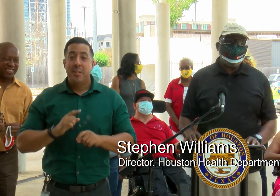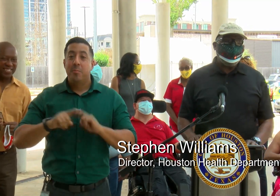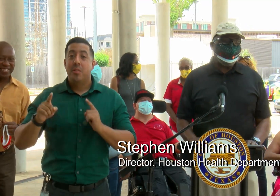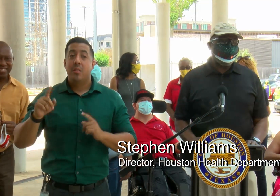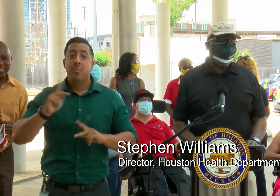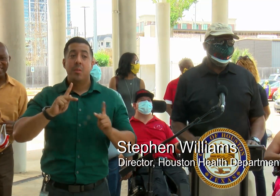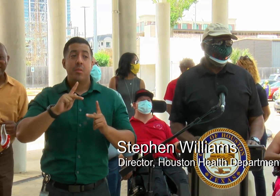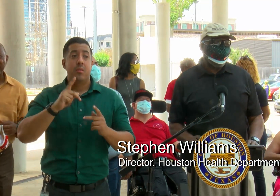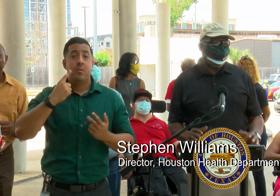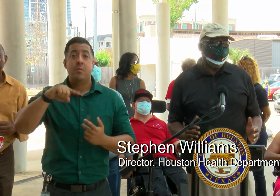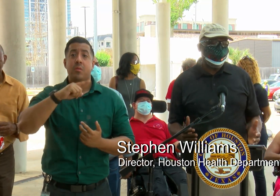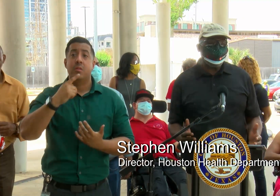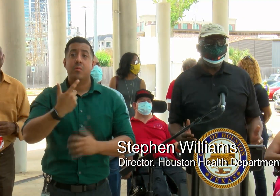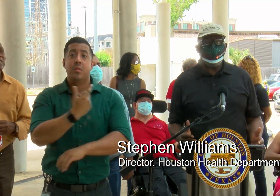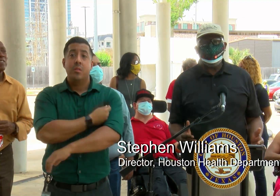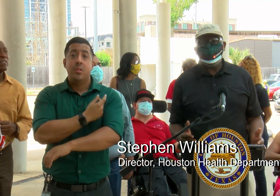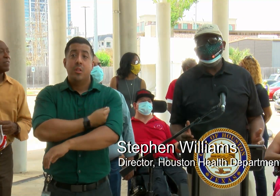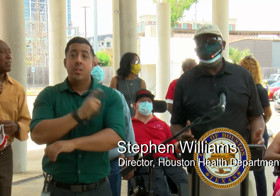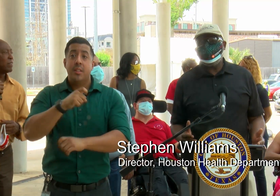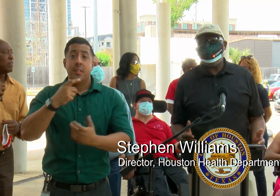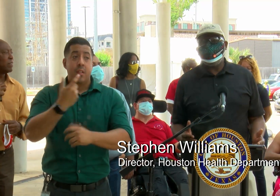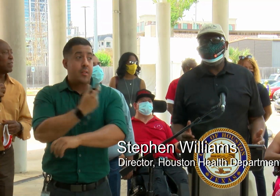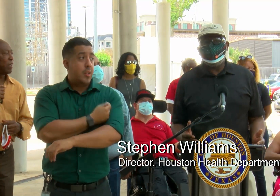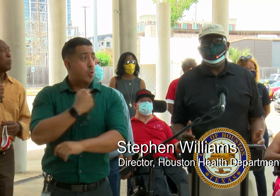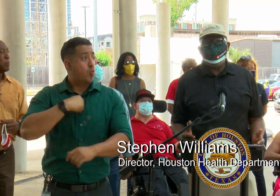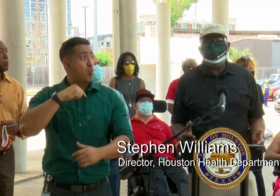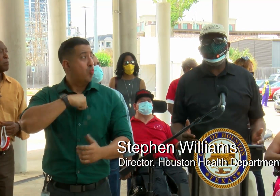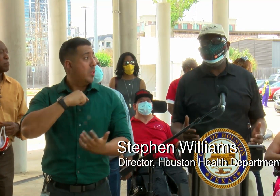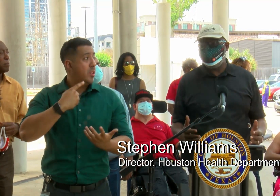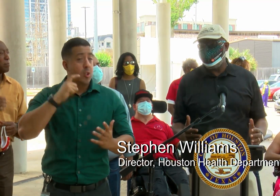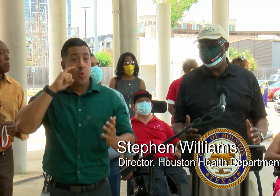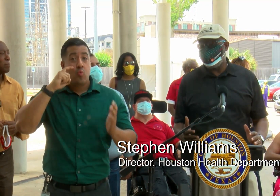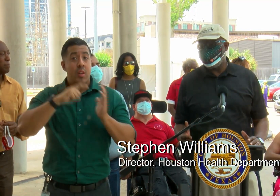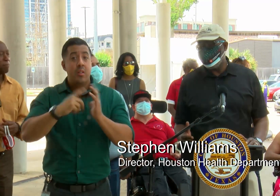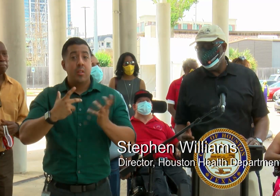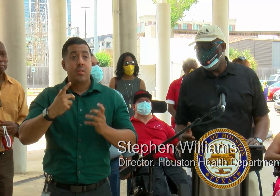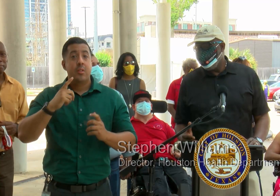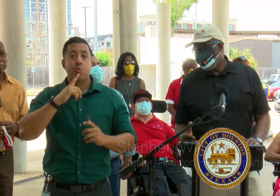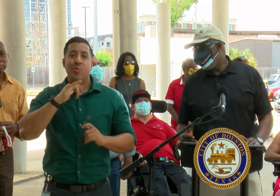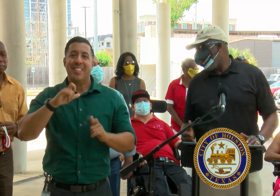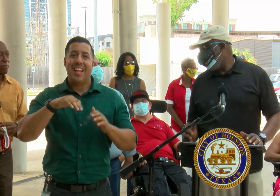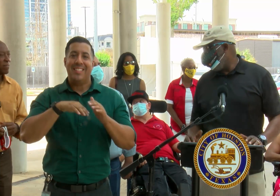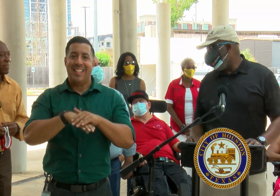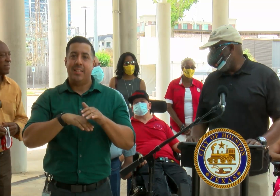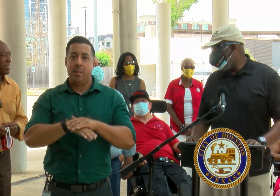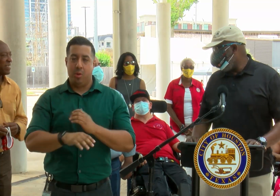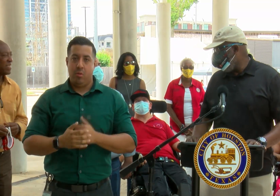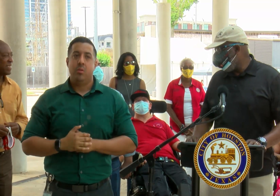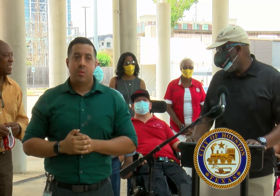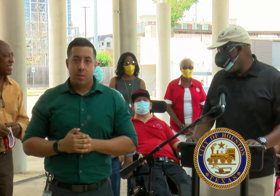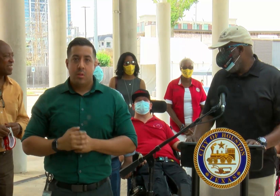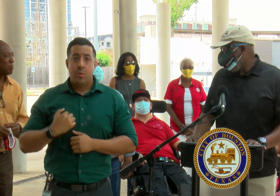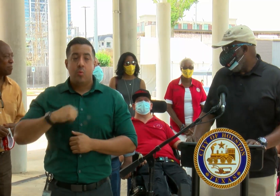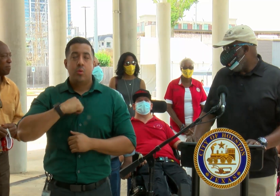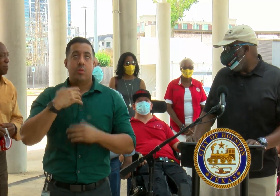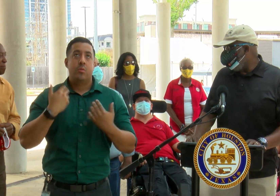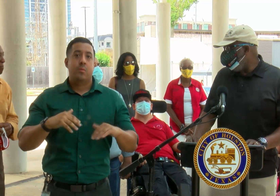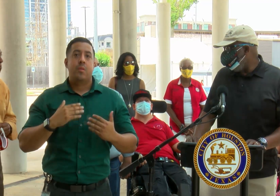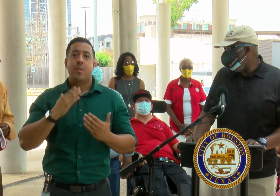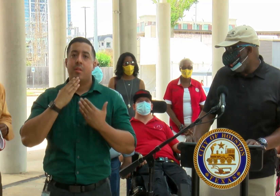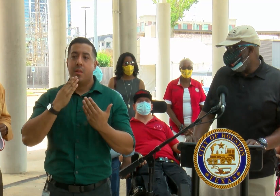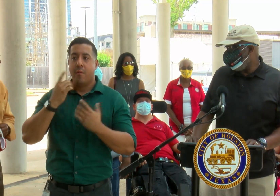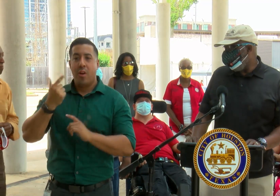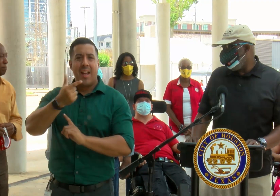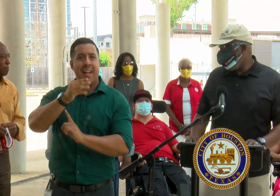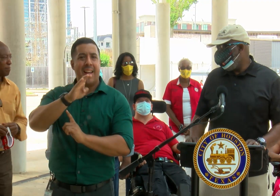people to get this vaccine, we recognize that it has to be accessible. And Gabe, we're really grateful for